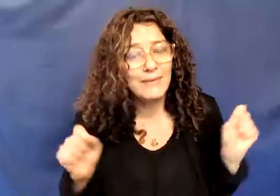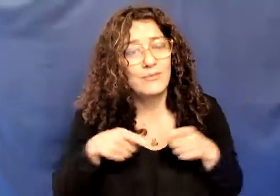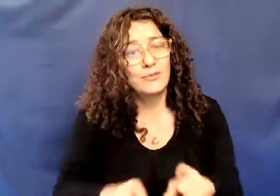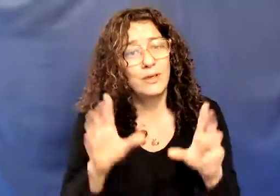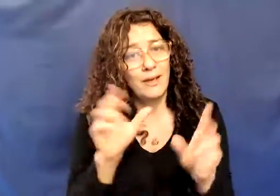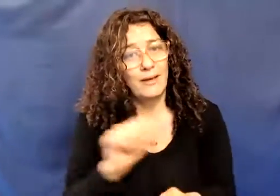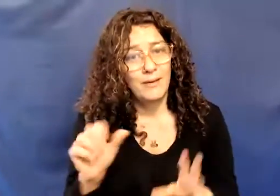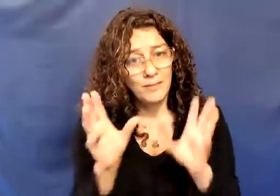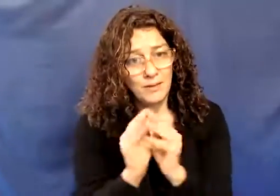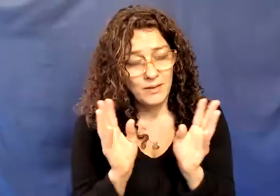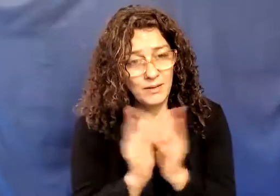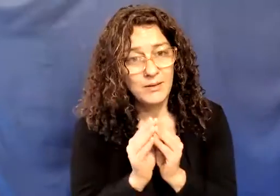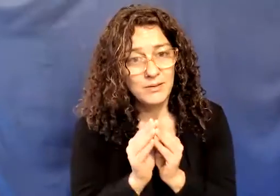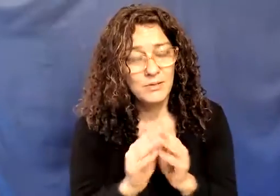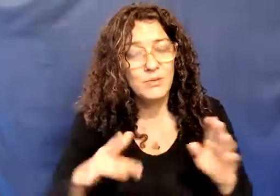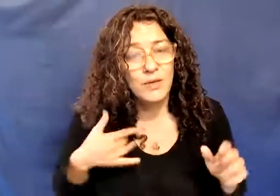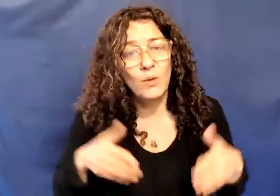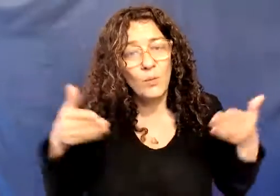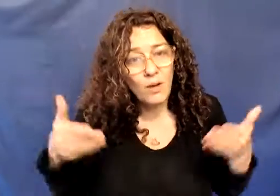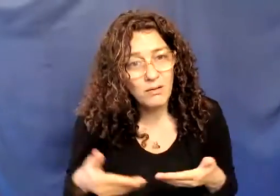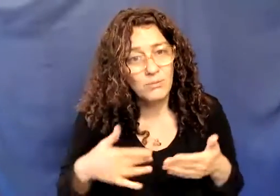You know, as a husband,